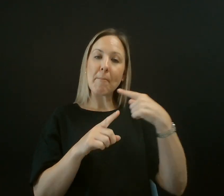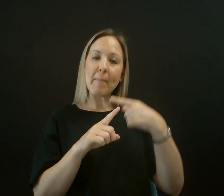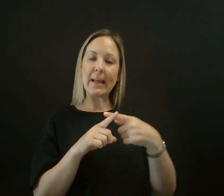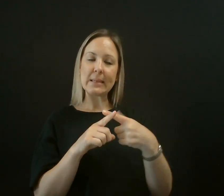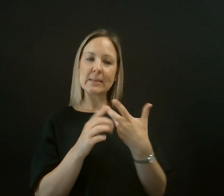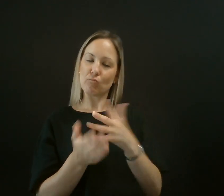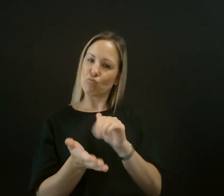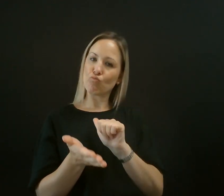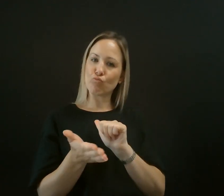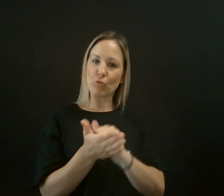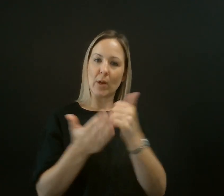in.